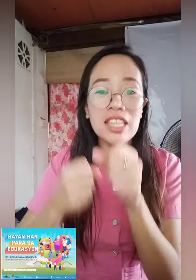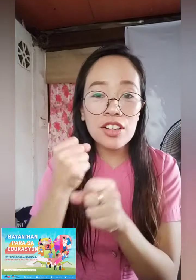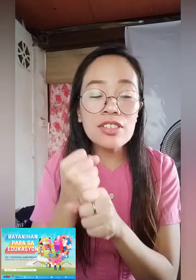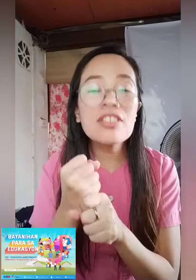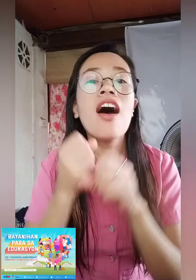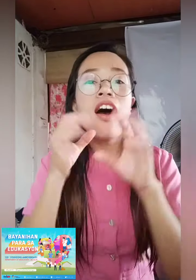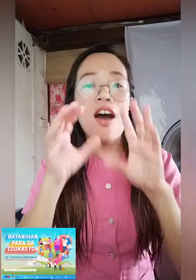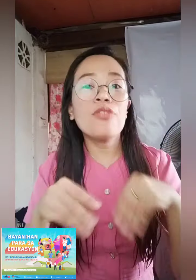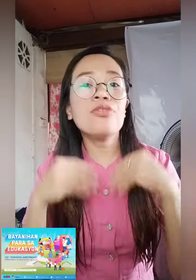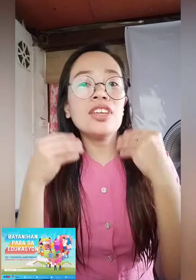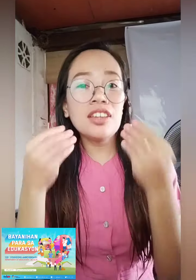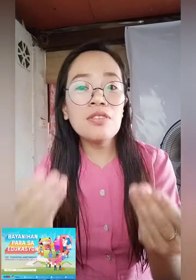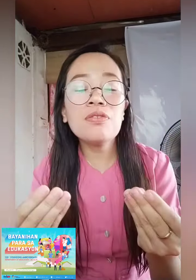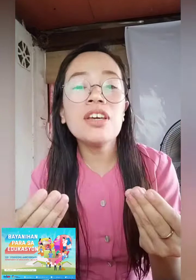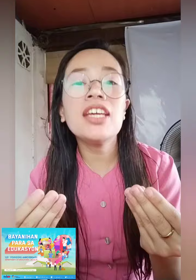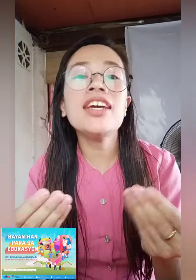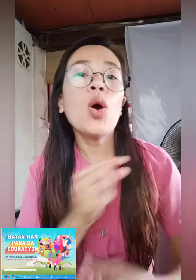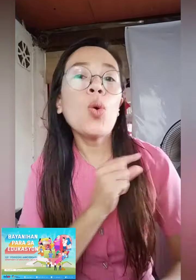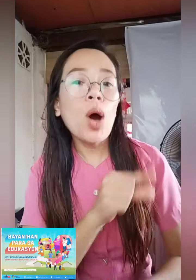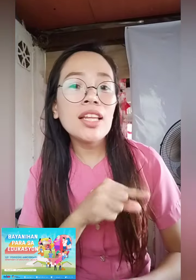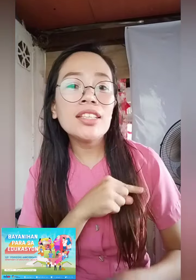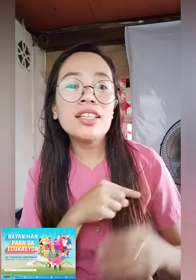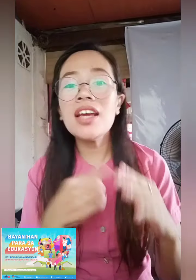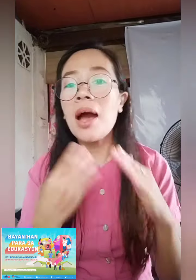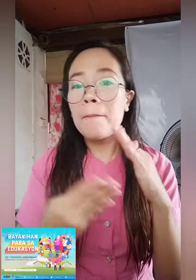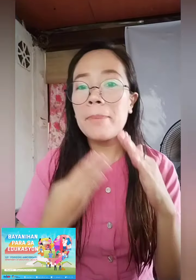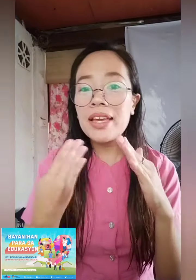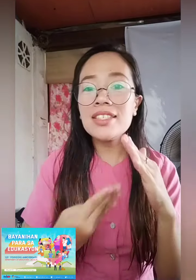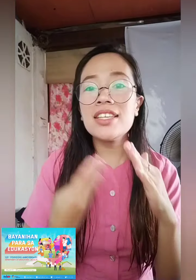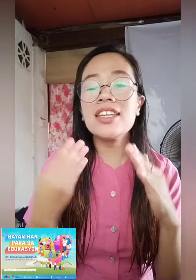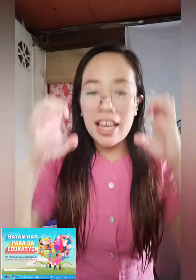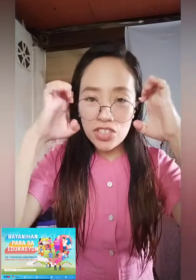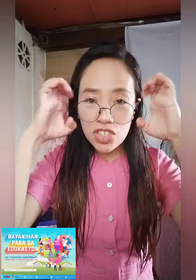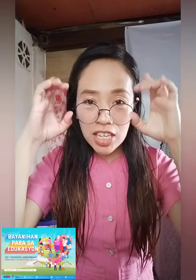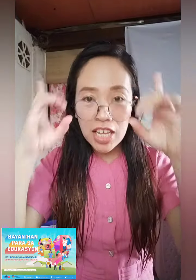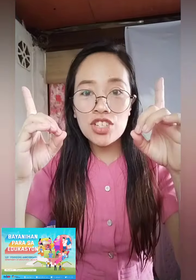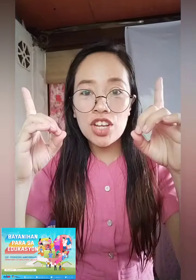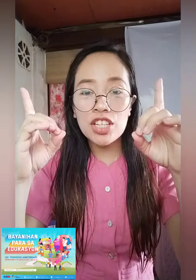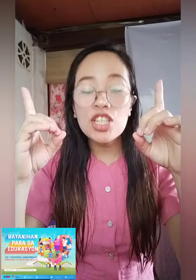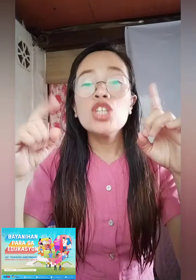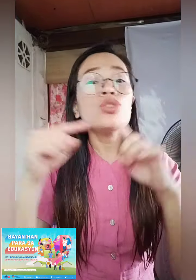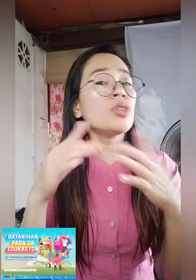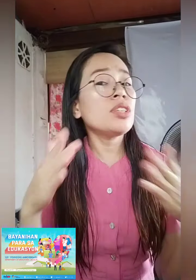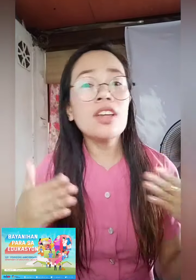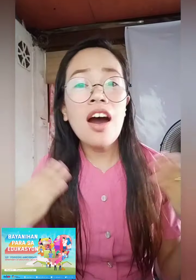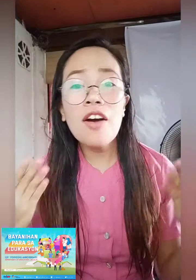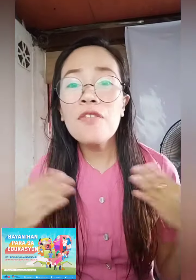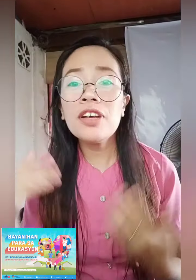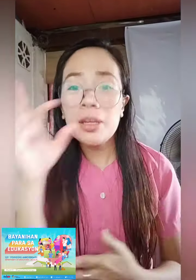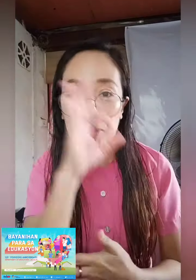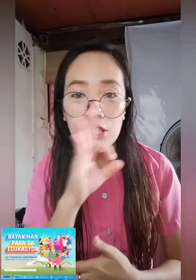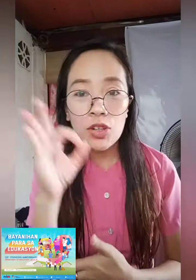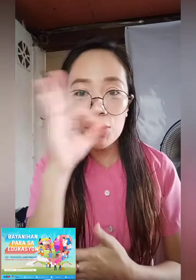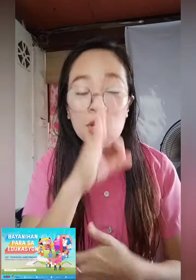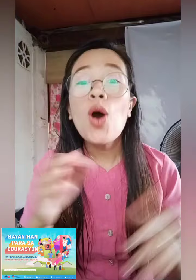years of giving quality basic education to young Filipinos